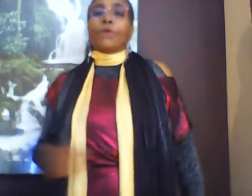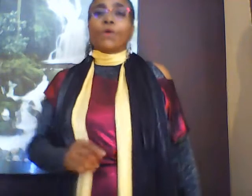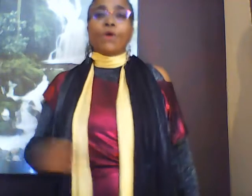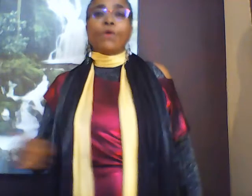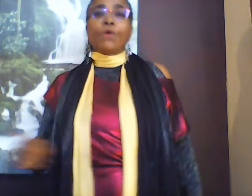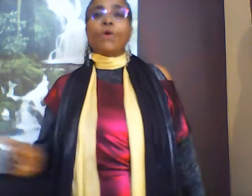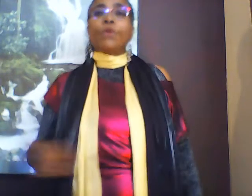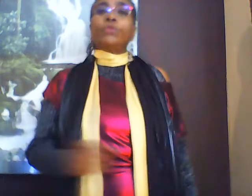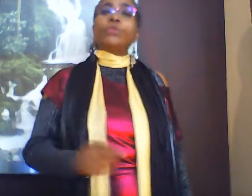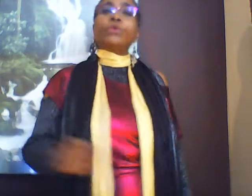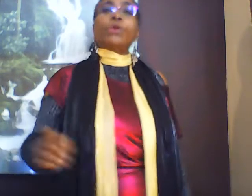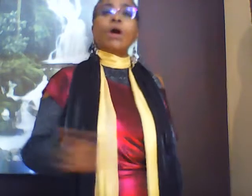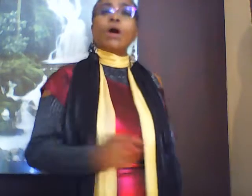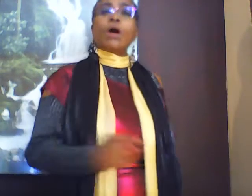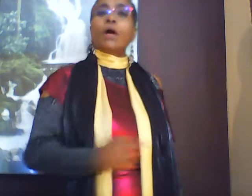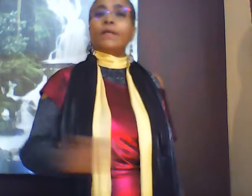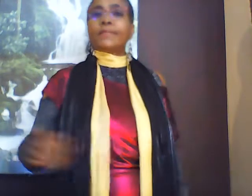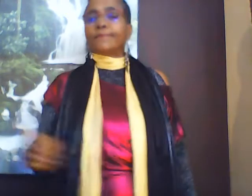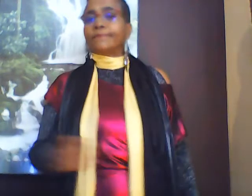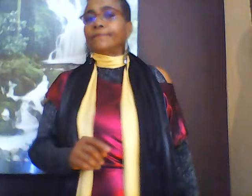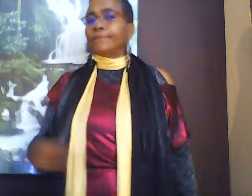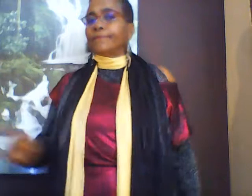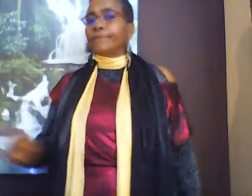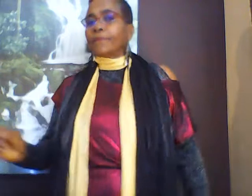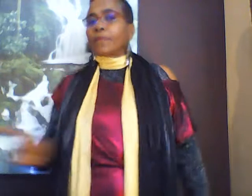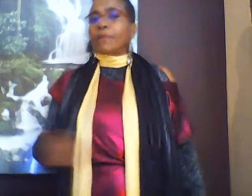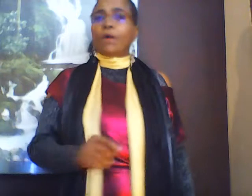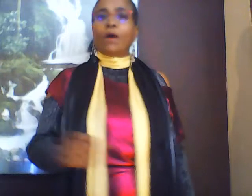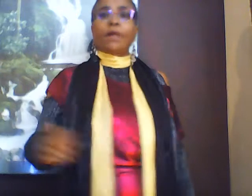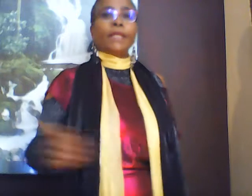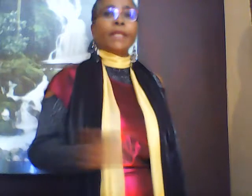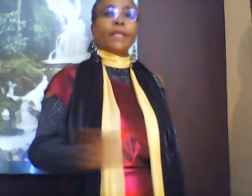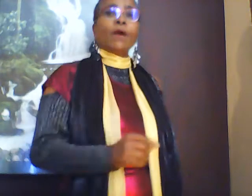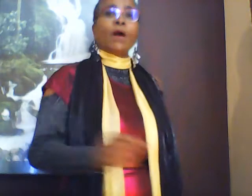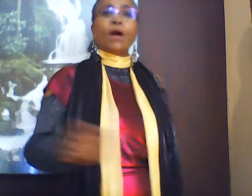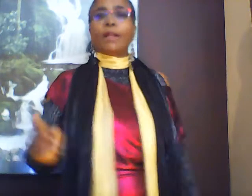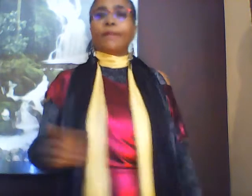The wall to close, body go.